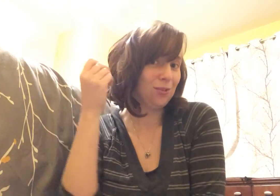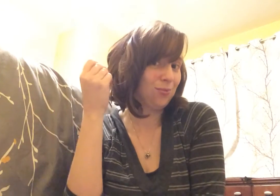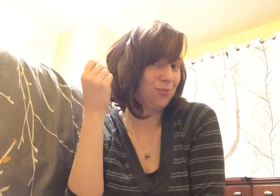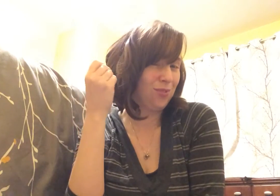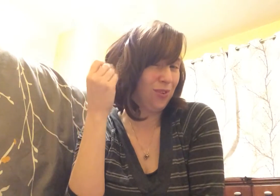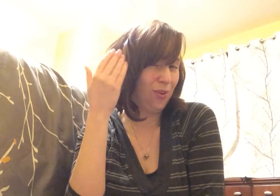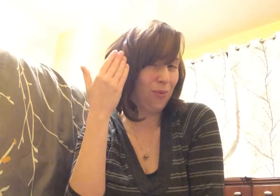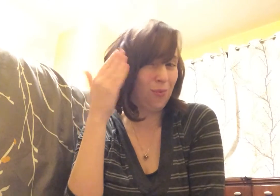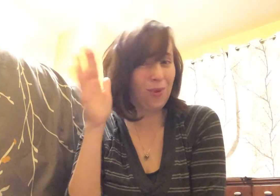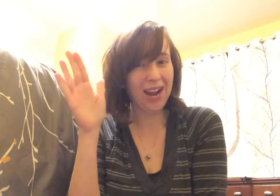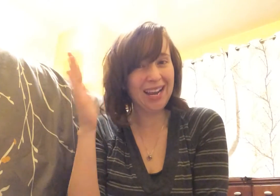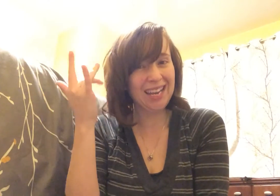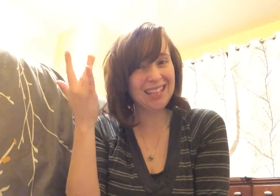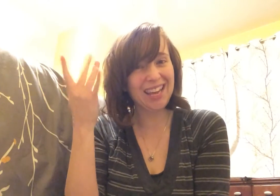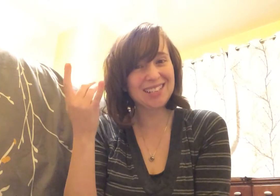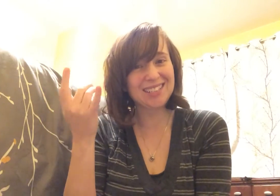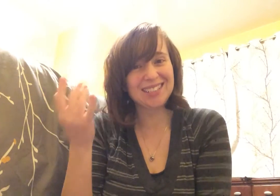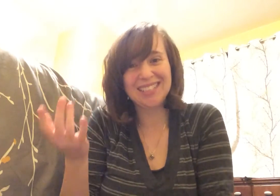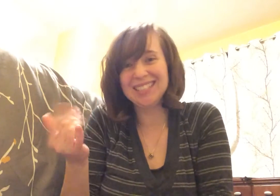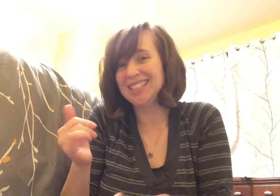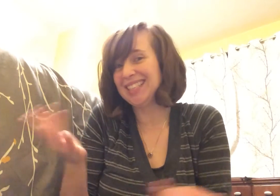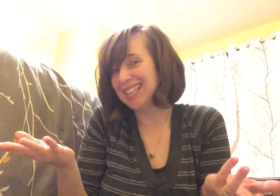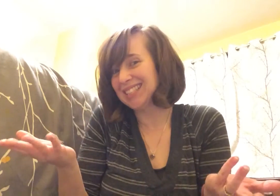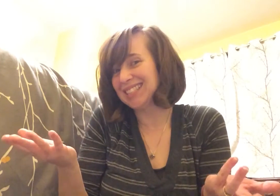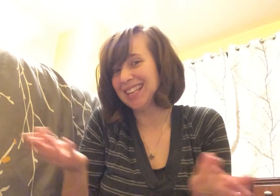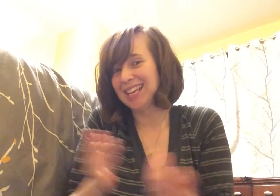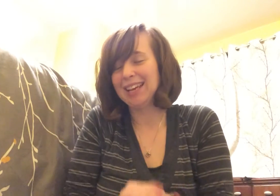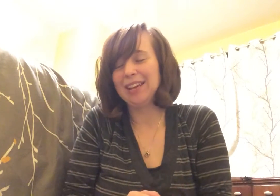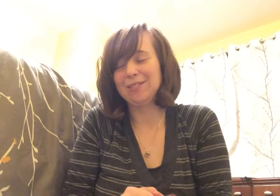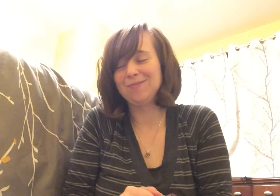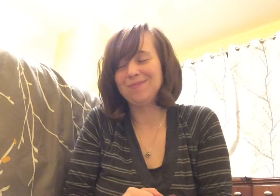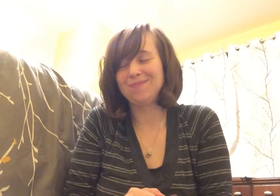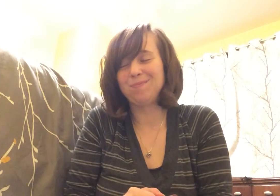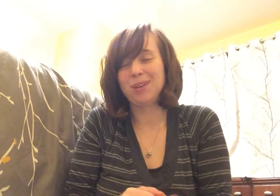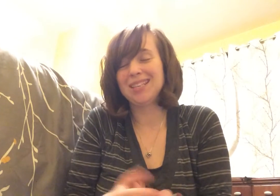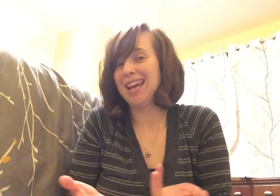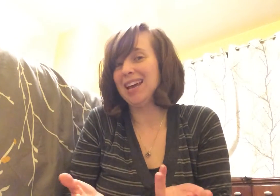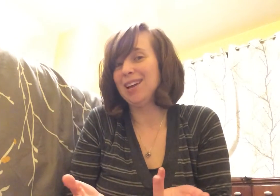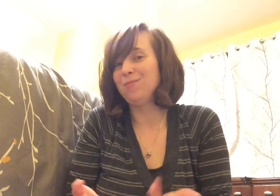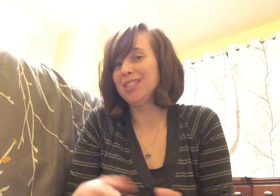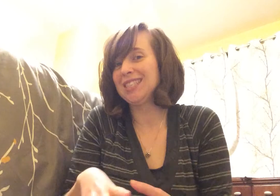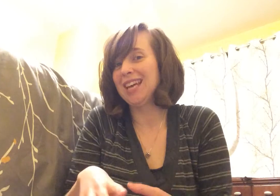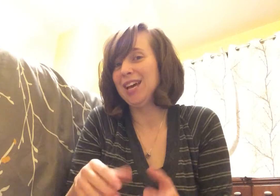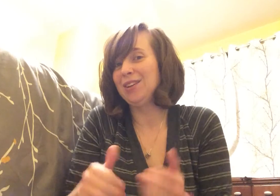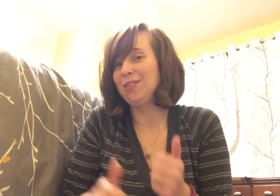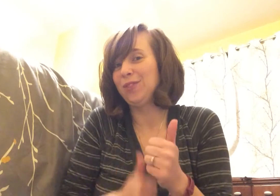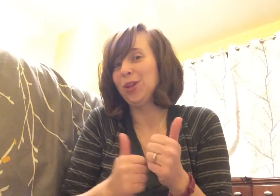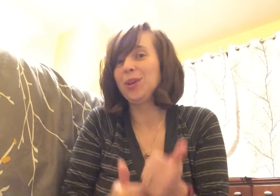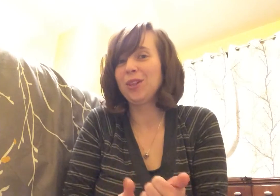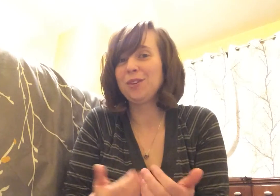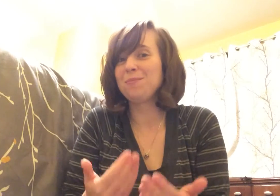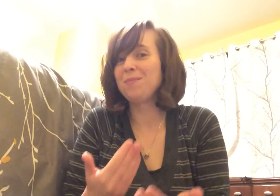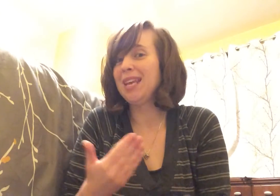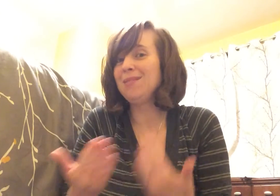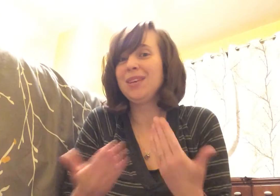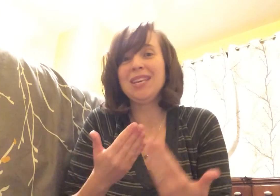don't know why that is the case, but I'm just kind of following along. Maybe